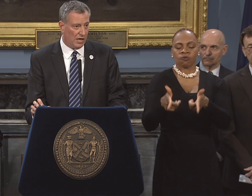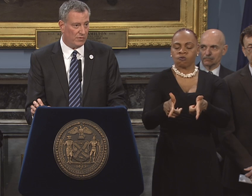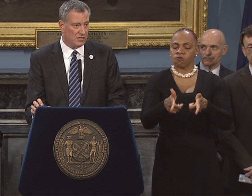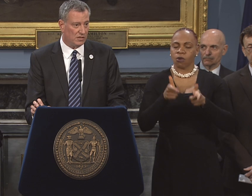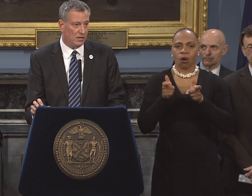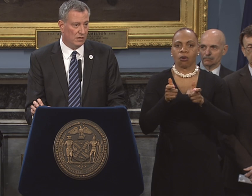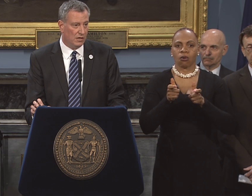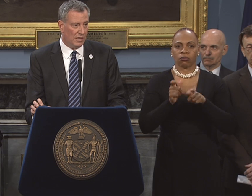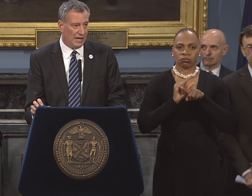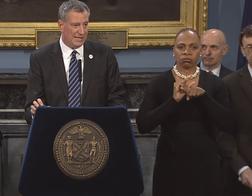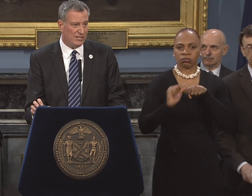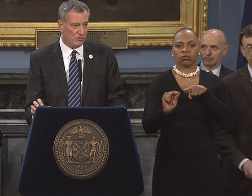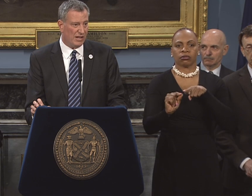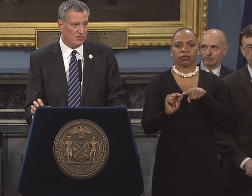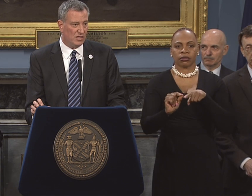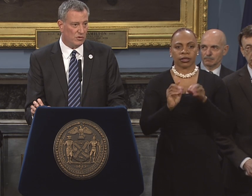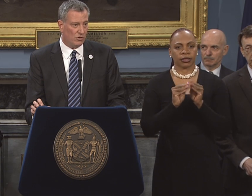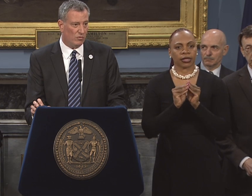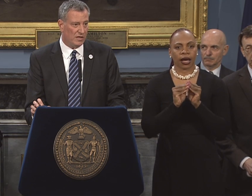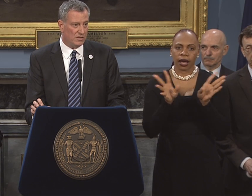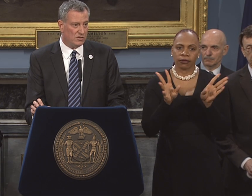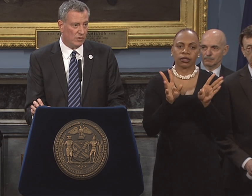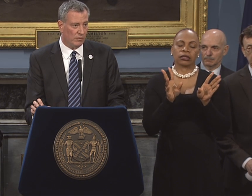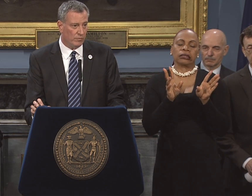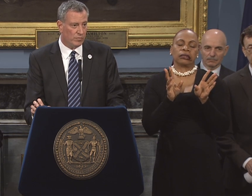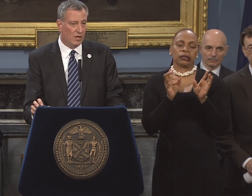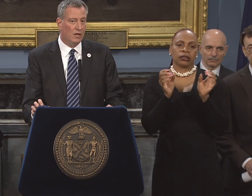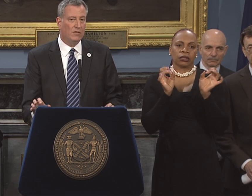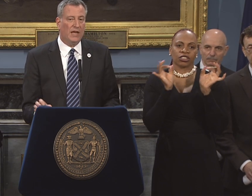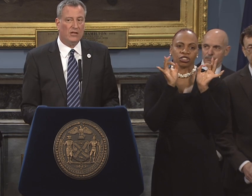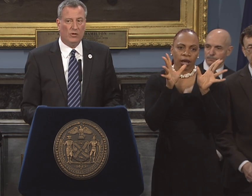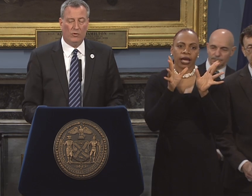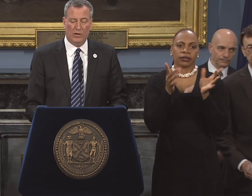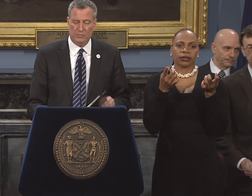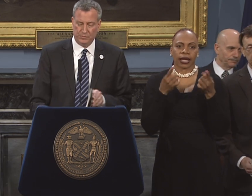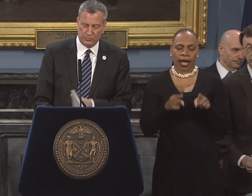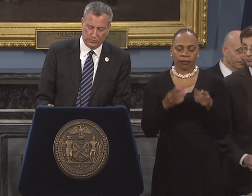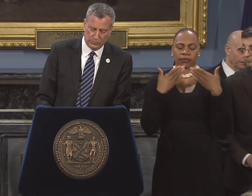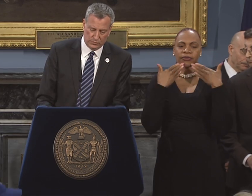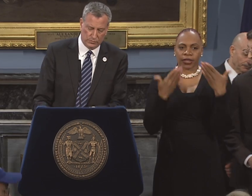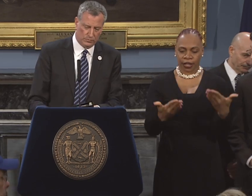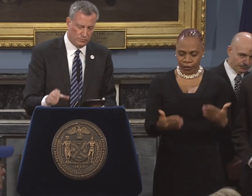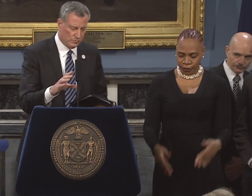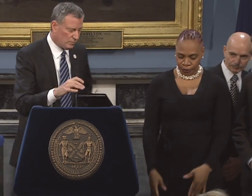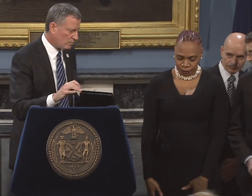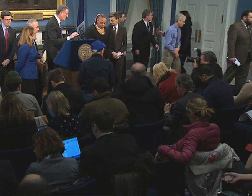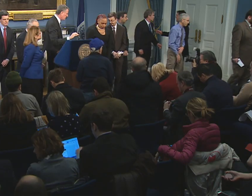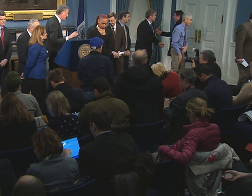just obviously as the tragedy was already ensuing. Thank you, everyone.